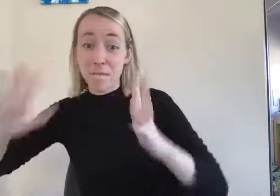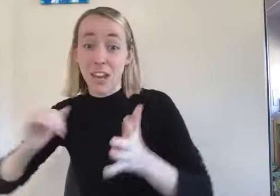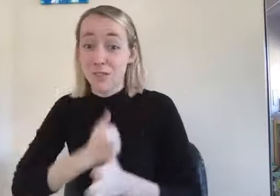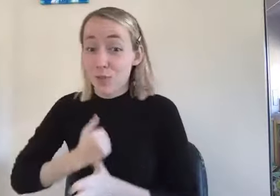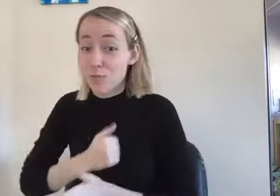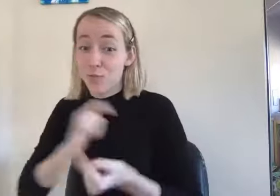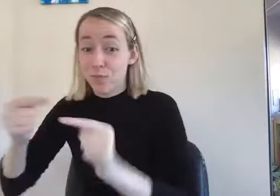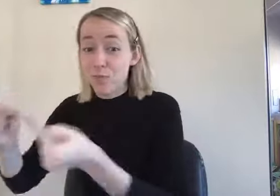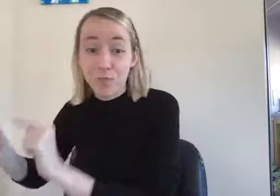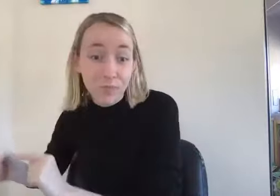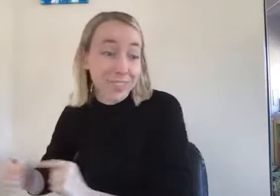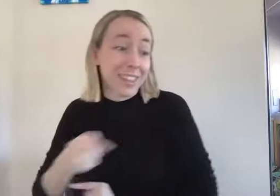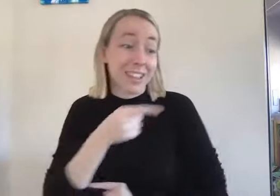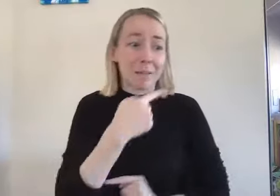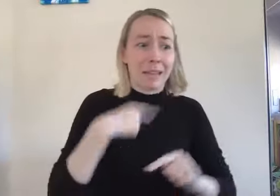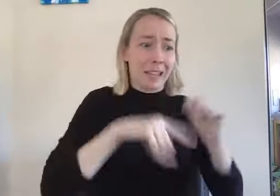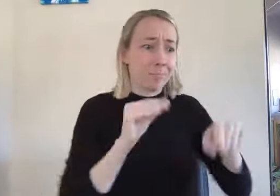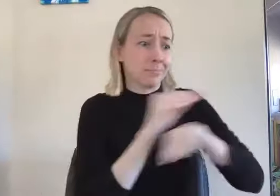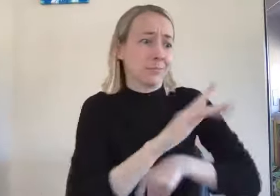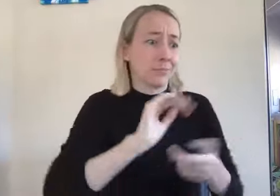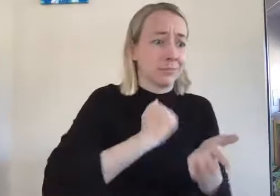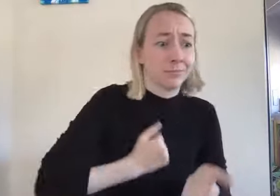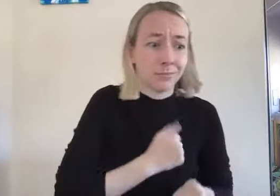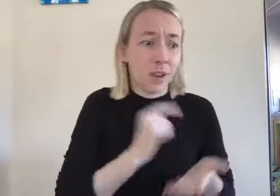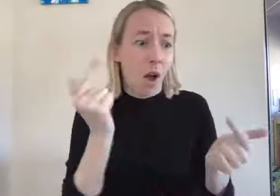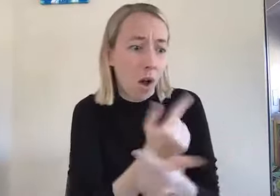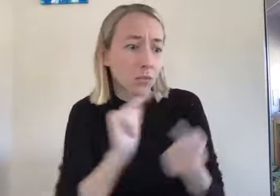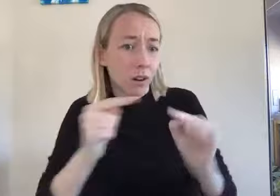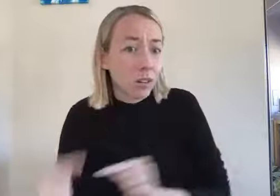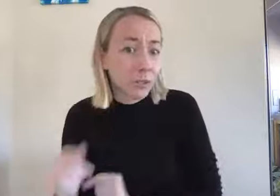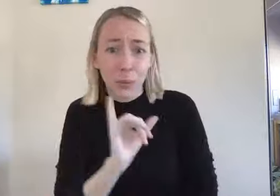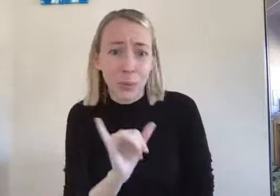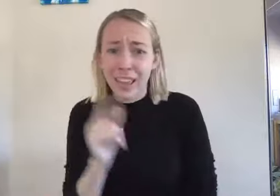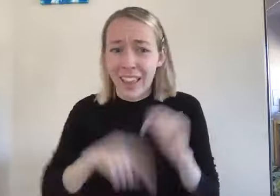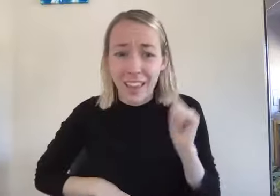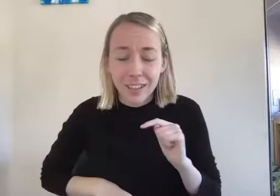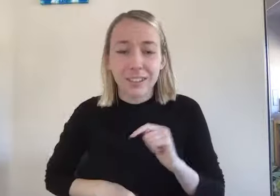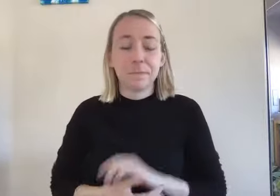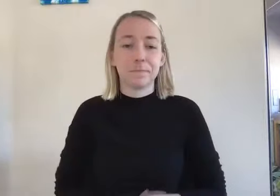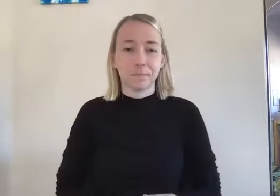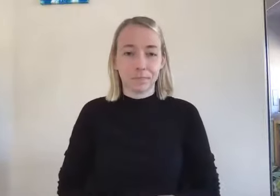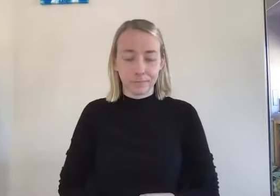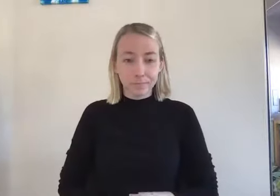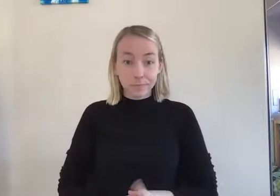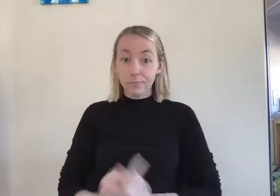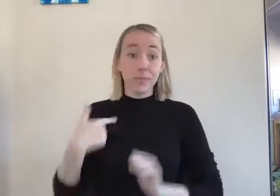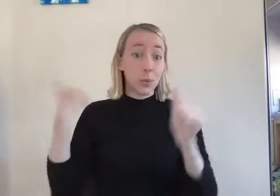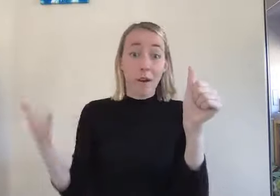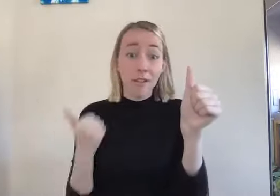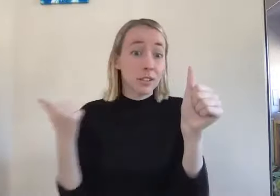saying? And at any rate, the carrot of freedom that they dangled made sense to me, and I went after